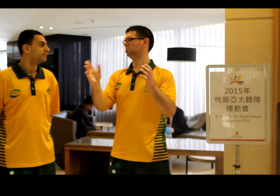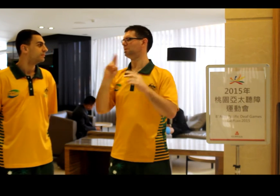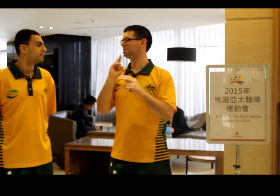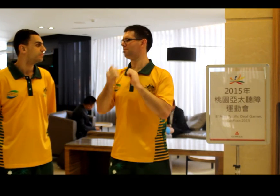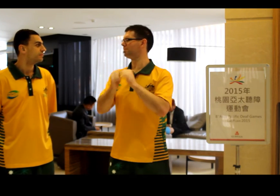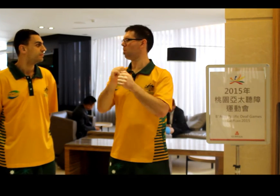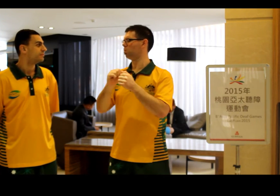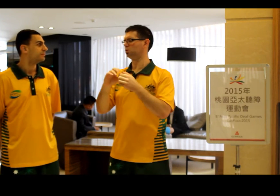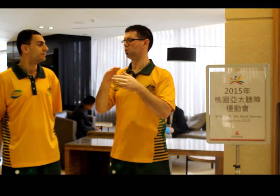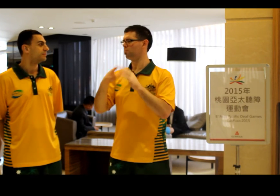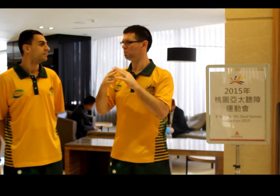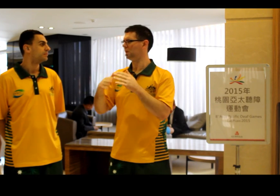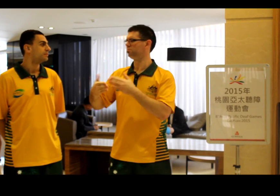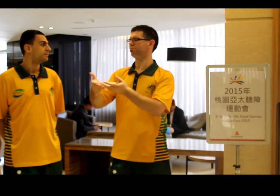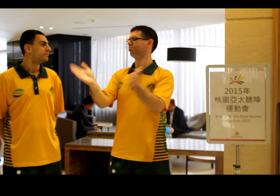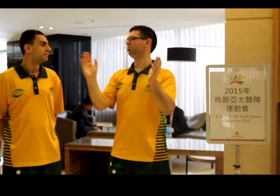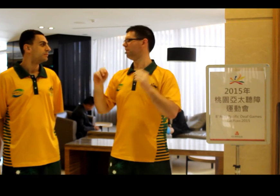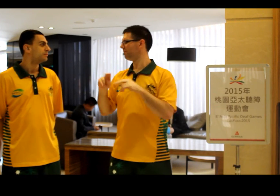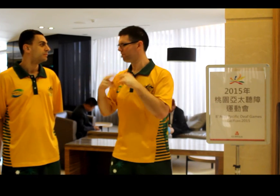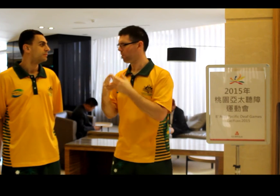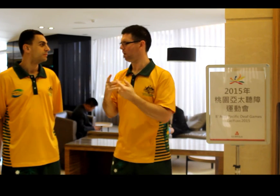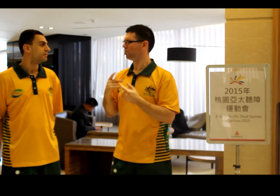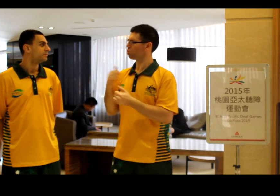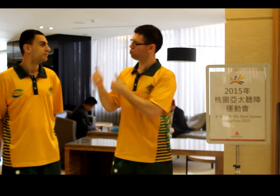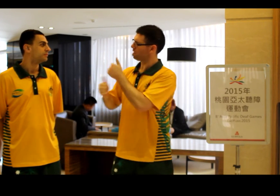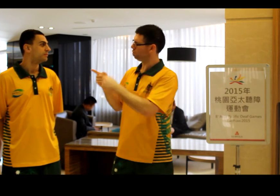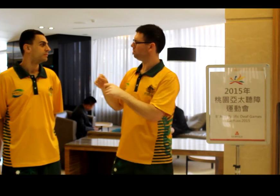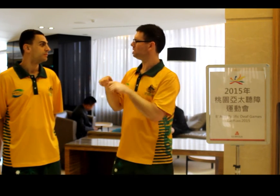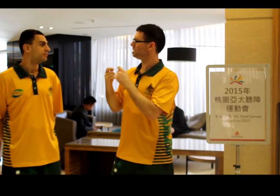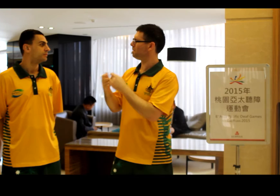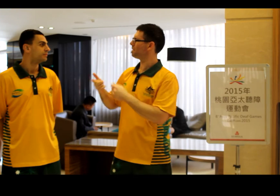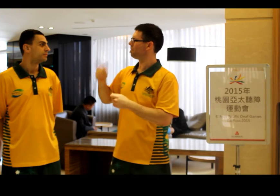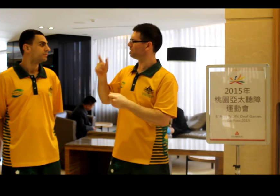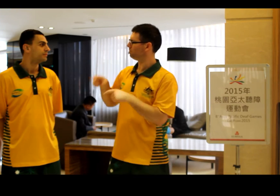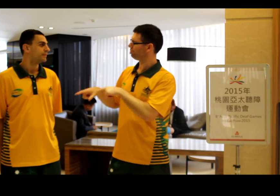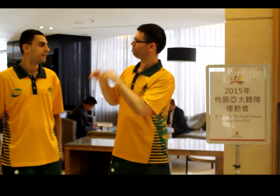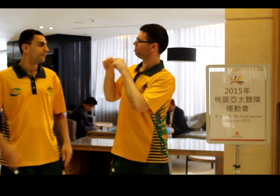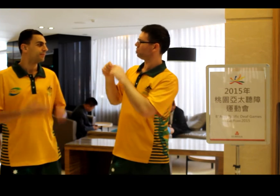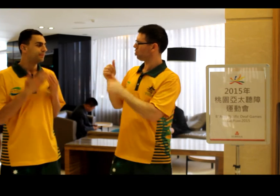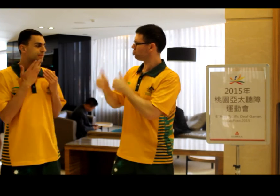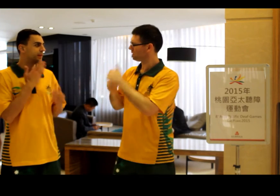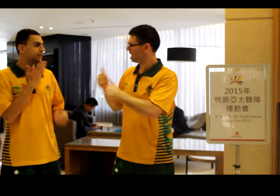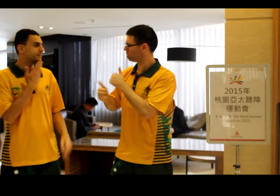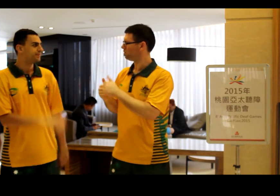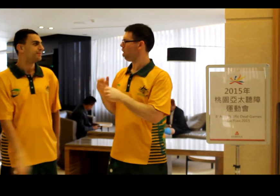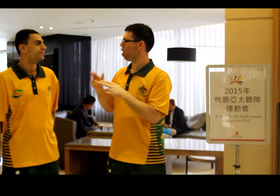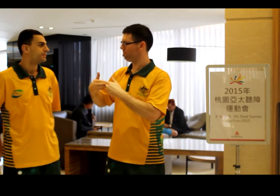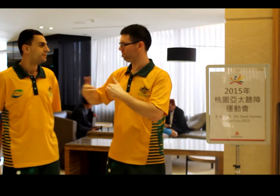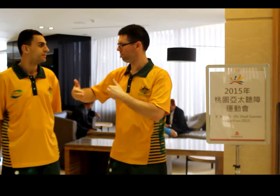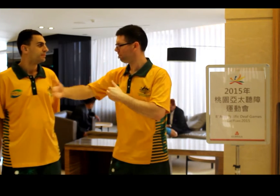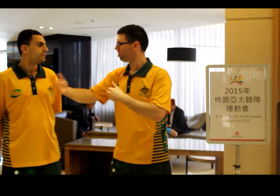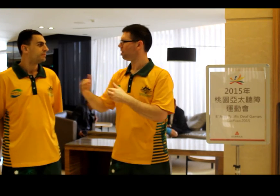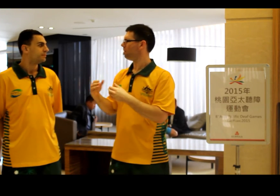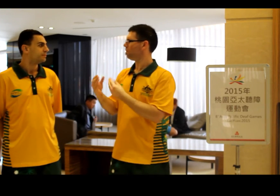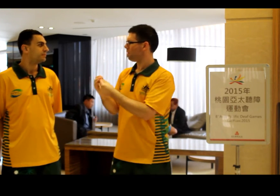And I guess from DSA and the sporting community, families and friends, I'd like to congratulate you being nominated as team captain, and I hope